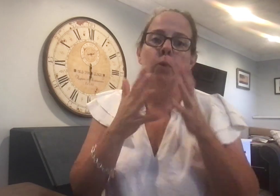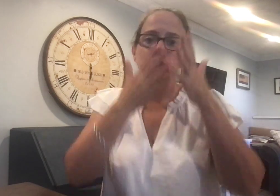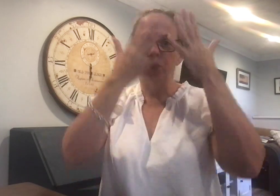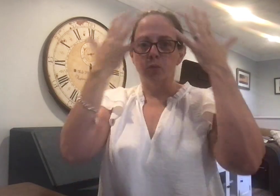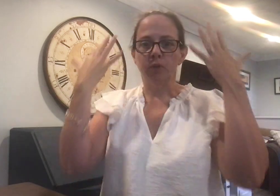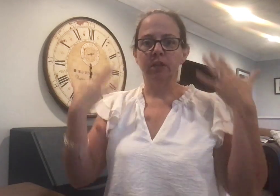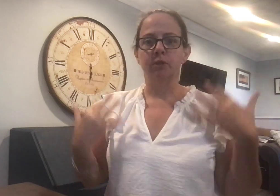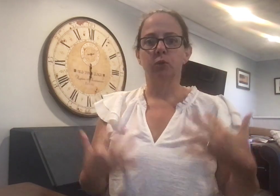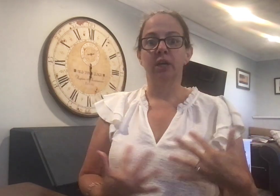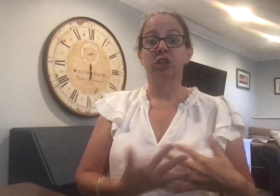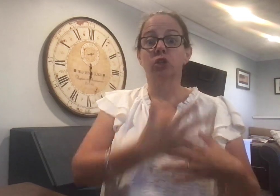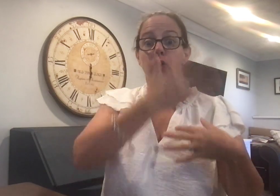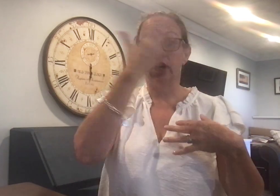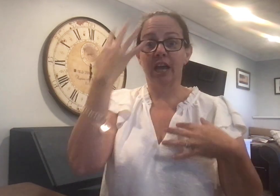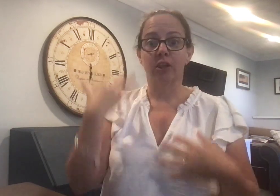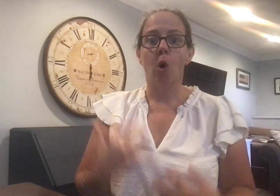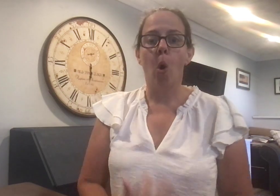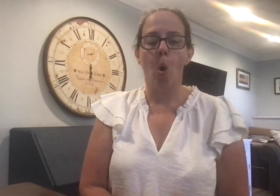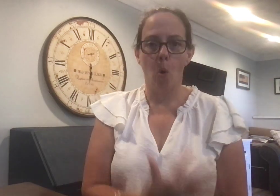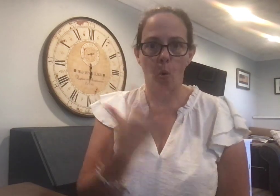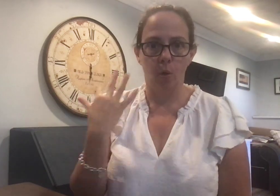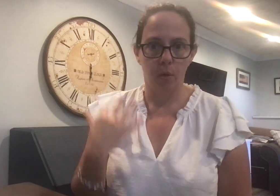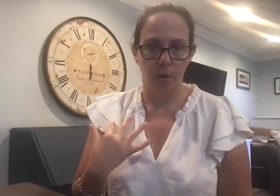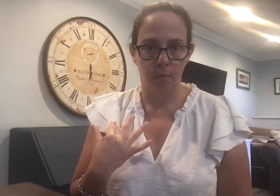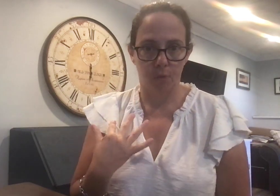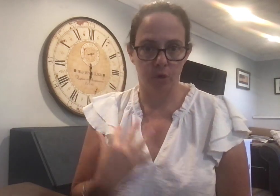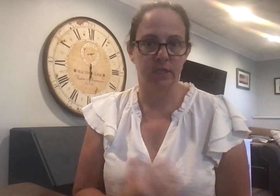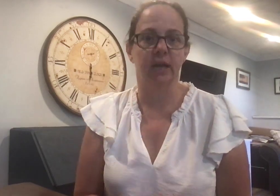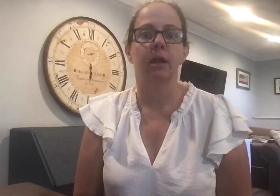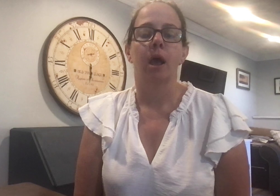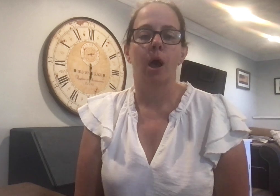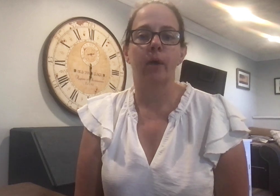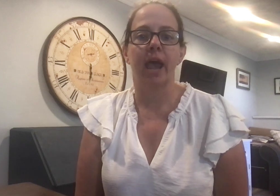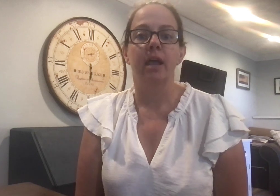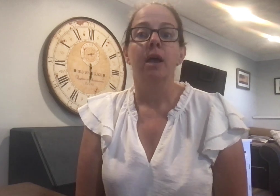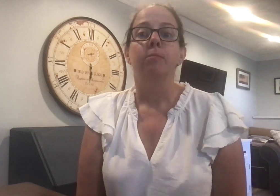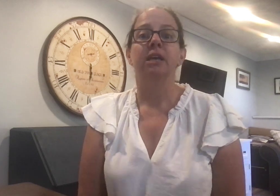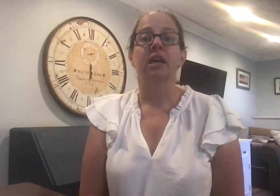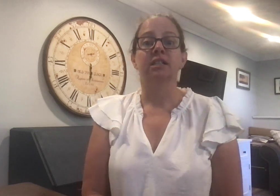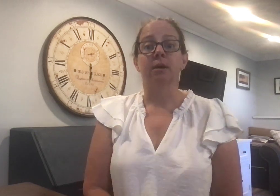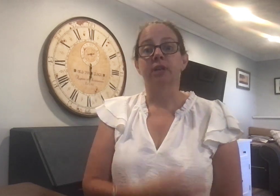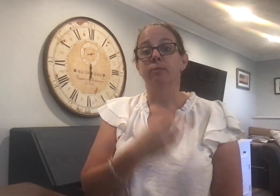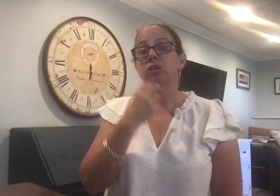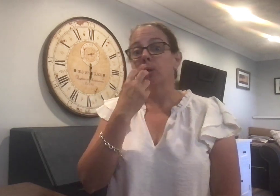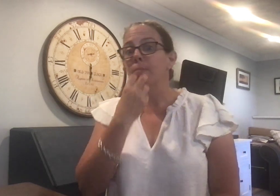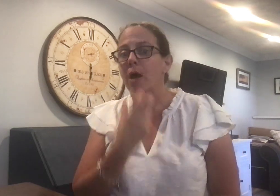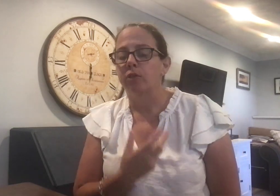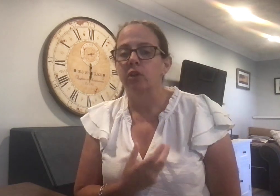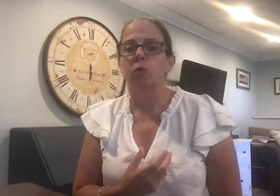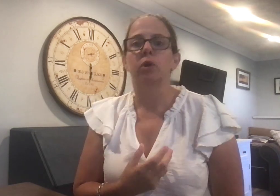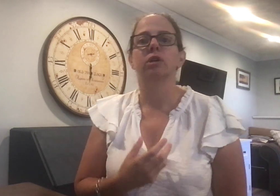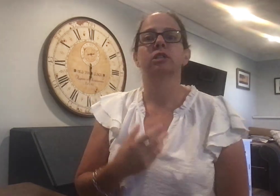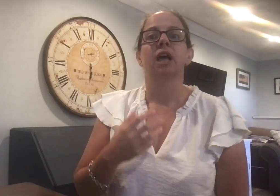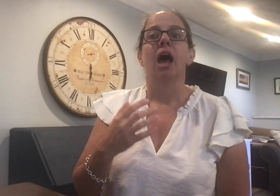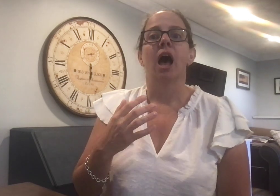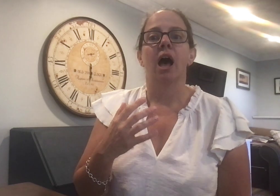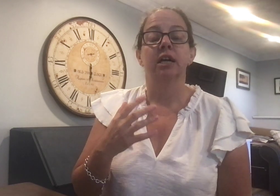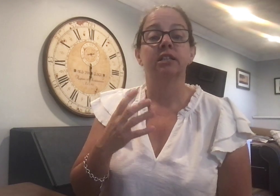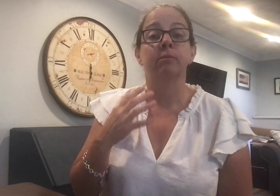you should really be doing is looking at the whole person, okay? Because sometimes they're mouthing the words, sometimes